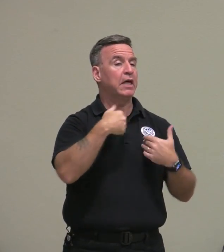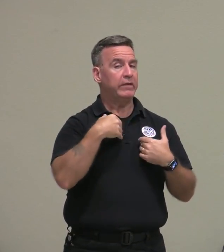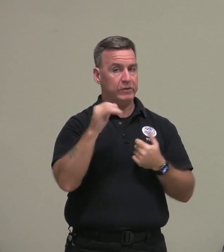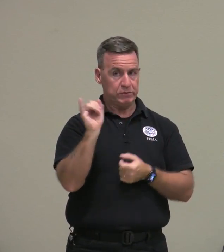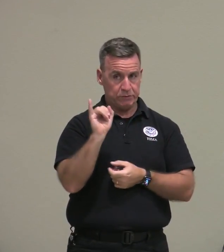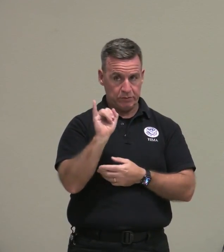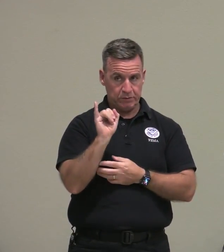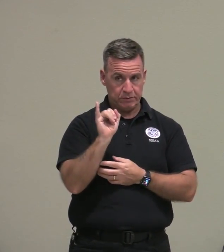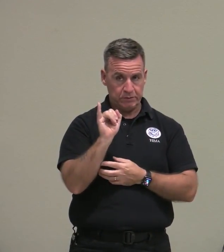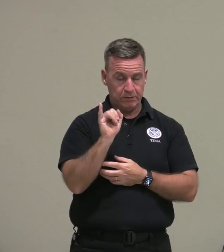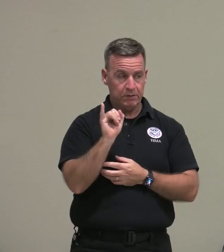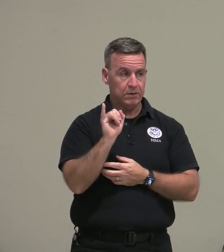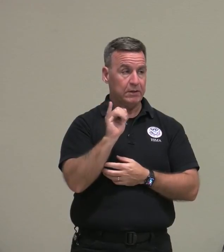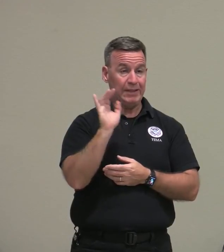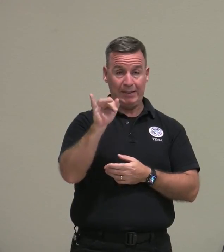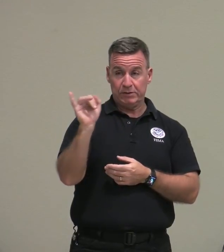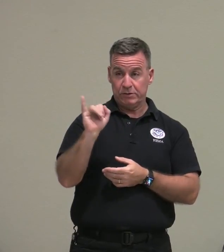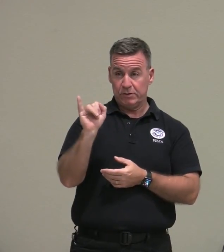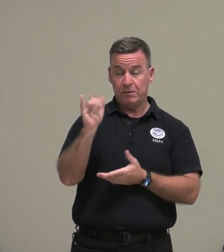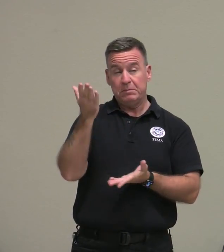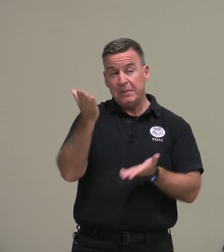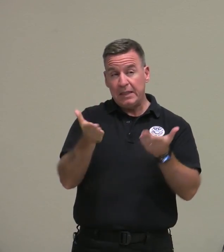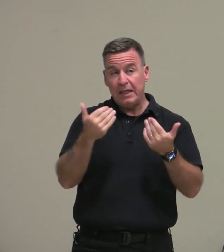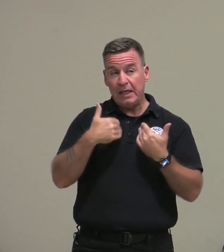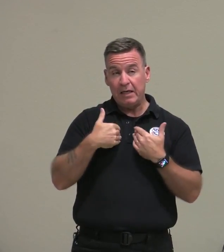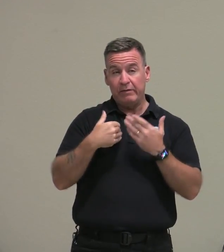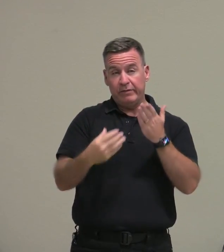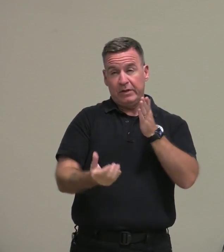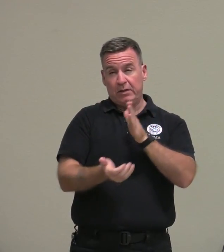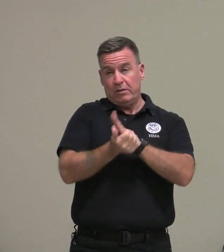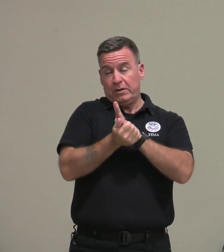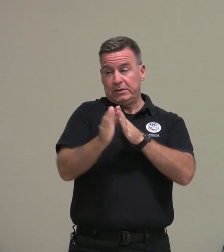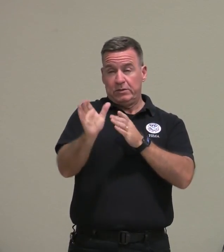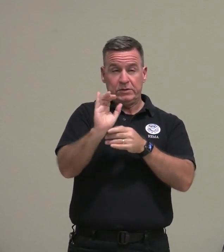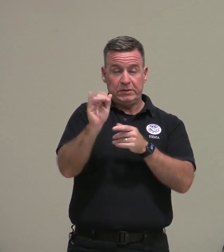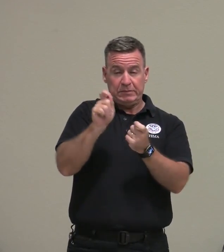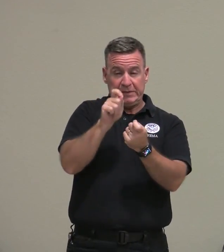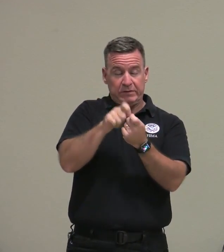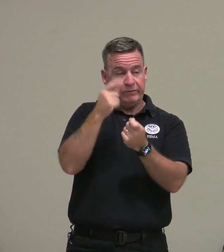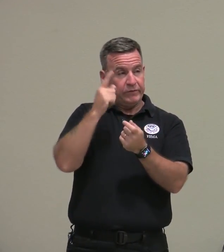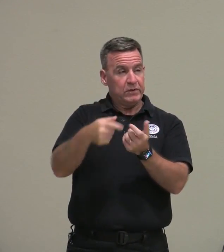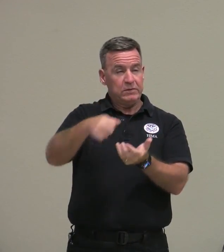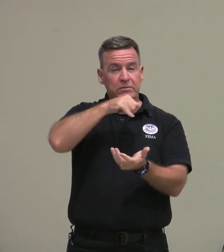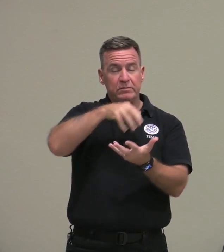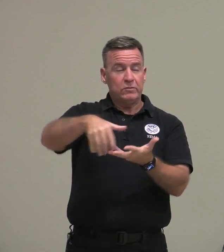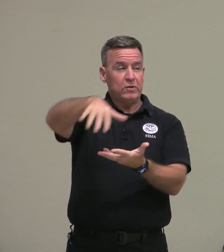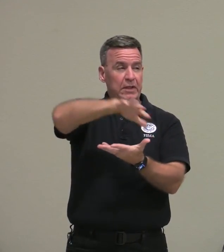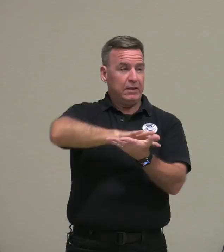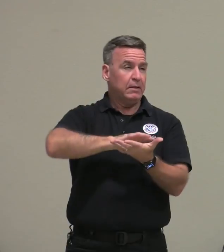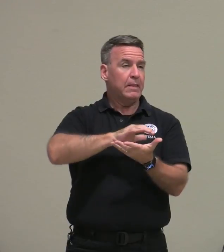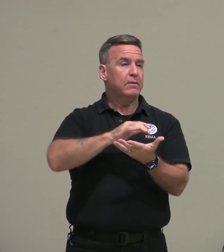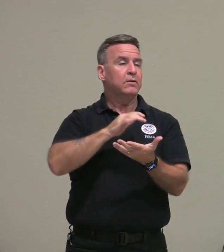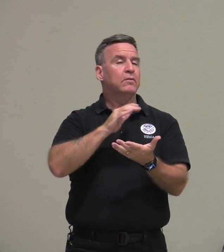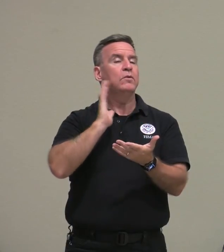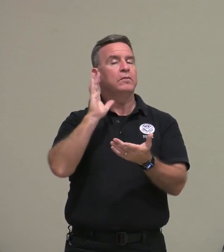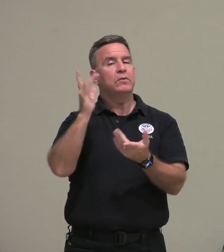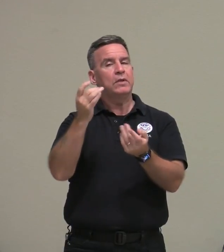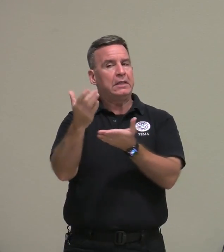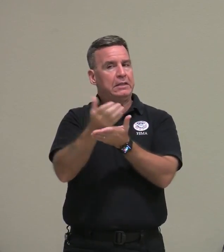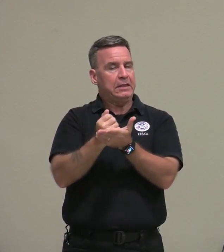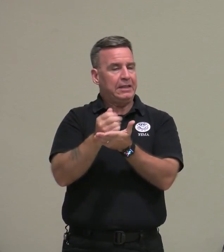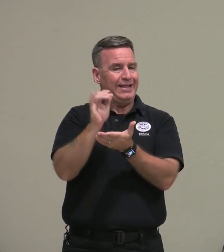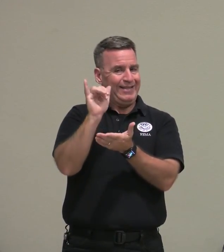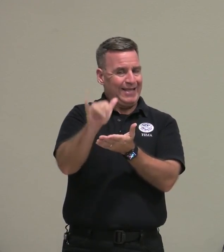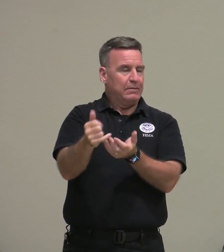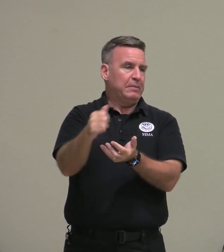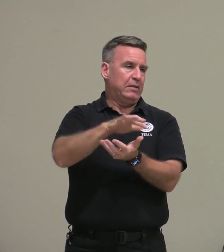insurance. In that insurance, you may have a clause in your insurance specific for debris. We'll be looking to collect